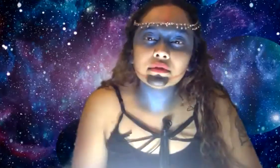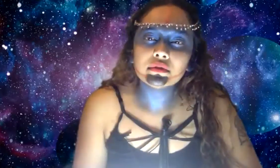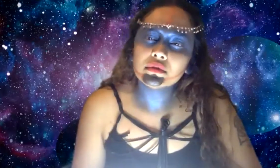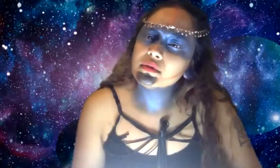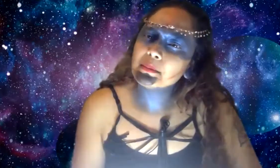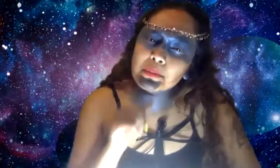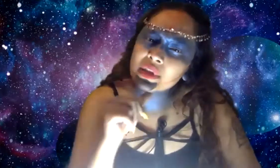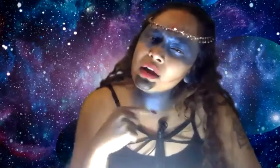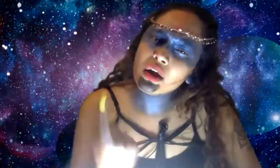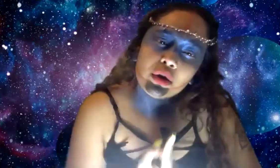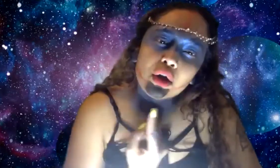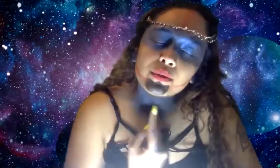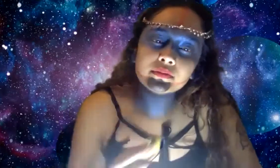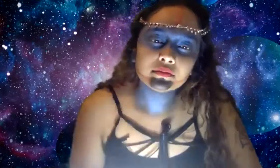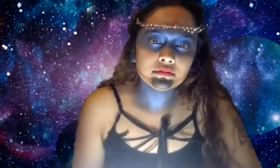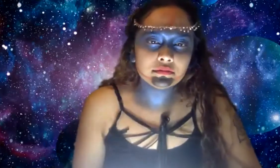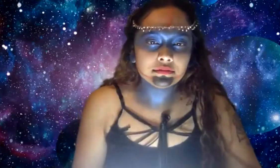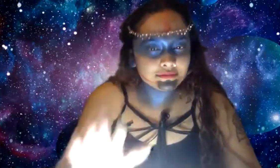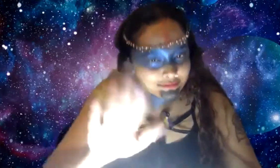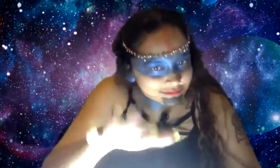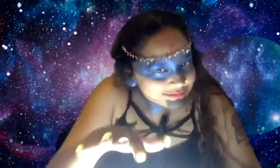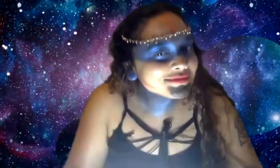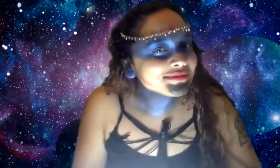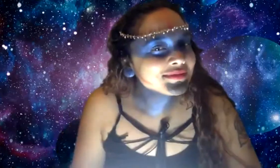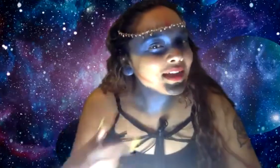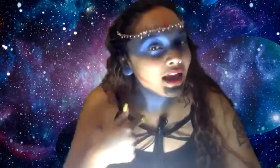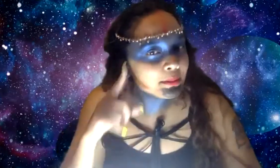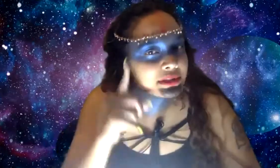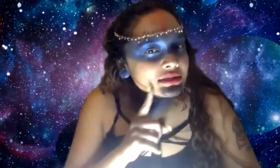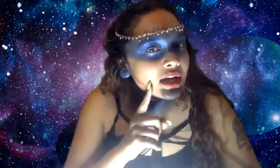told me something will make a big difference to you and you are no longer alone.